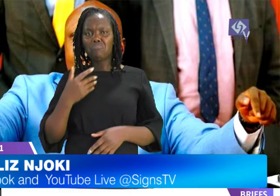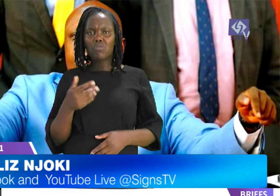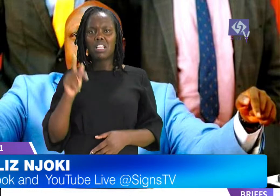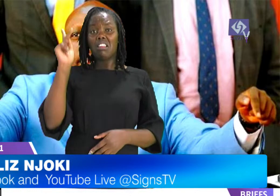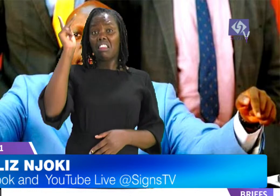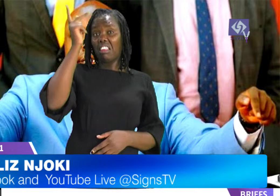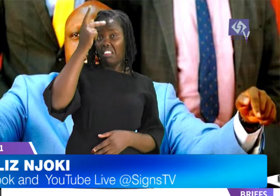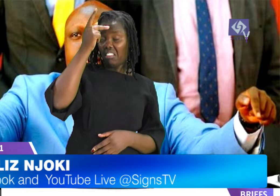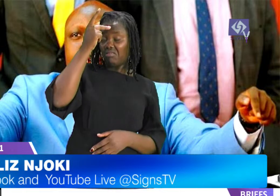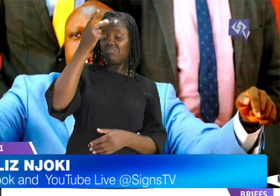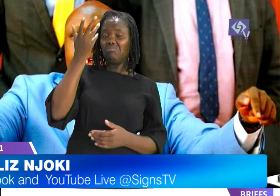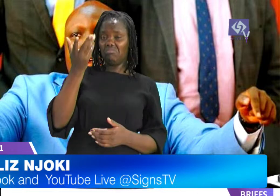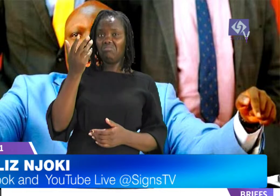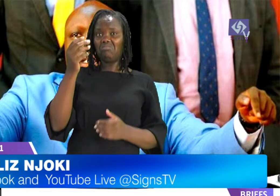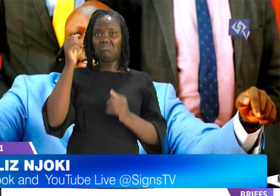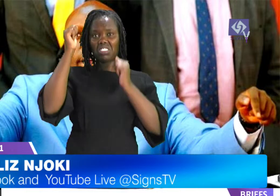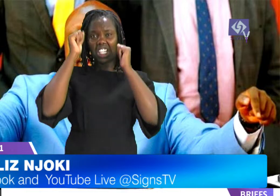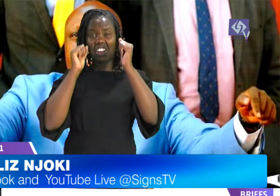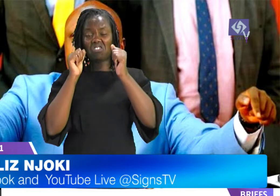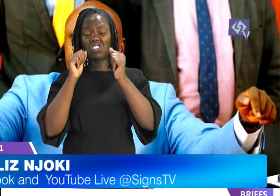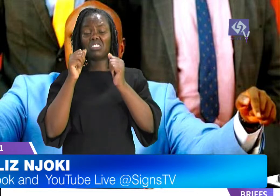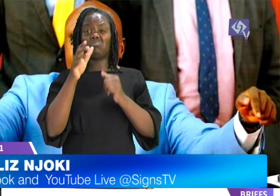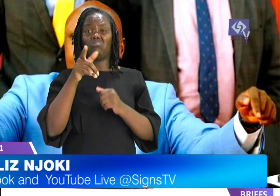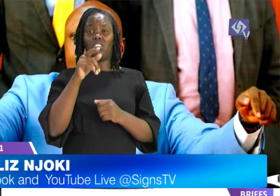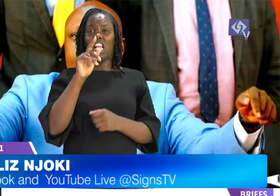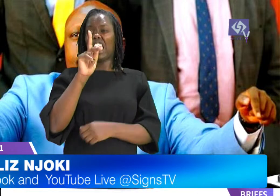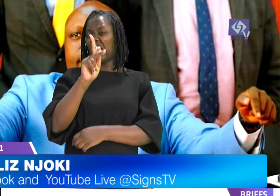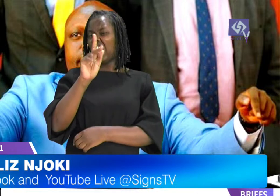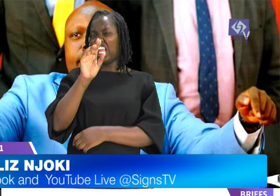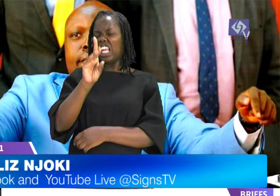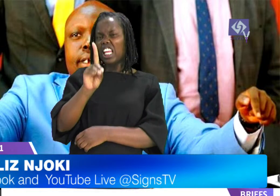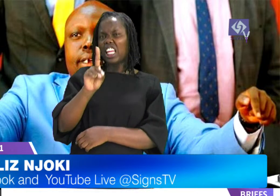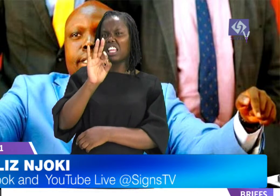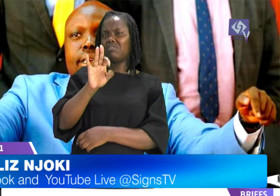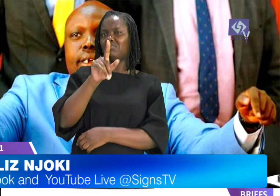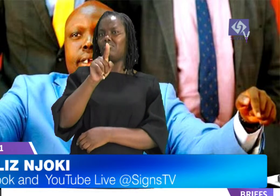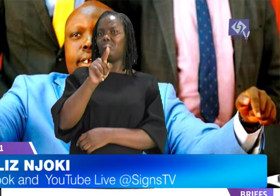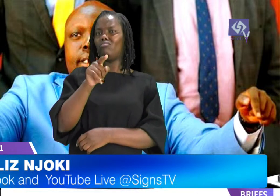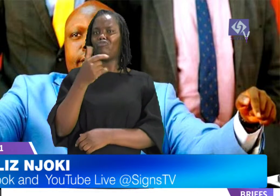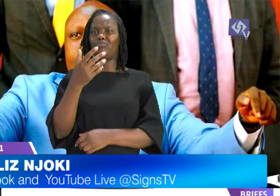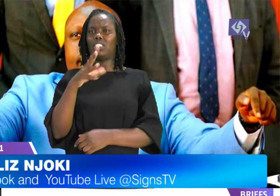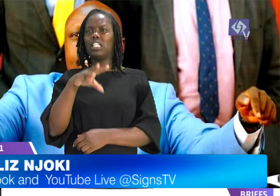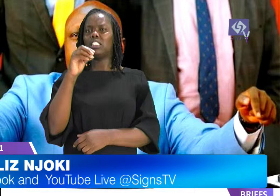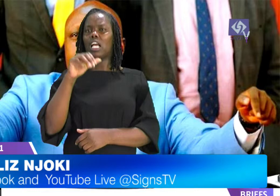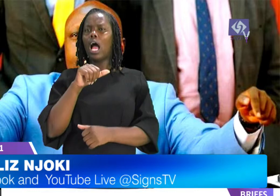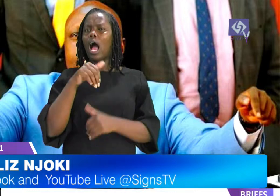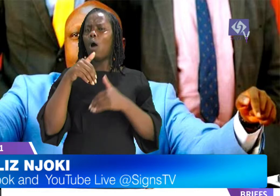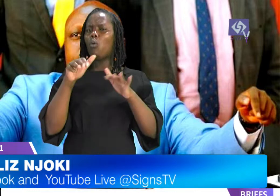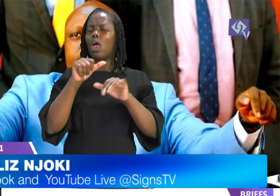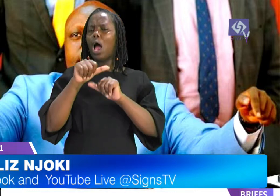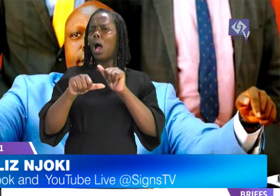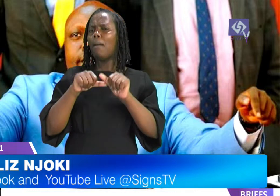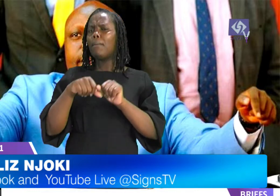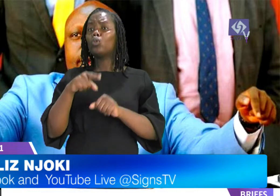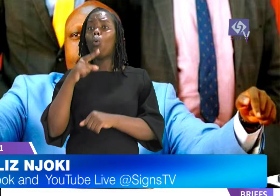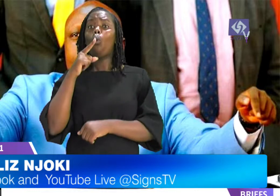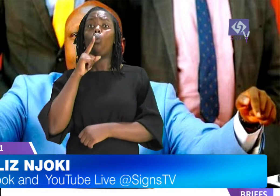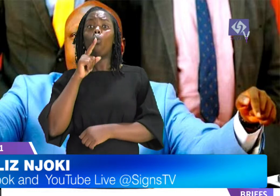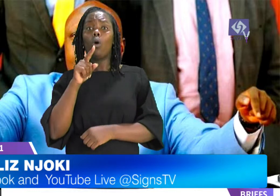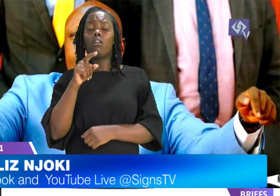questioning happened. Before the arrest, the MP had posted on his Facebook page alleging